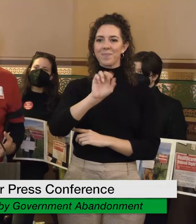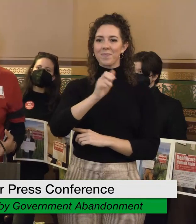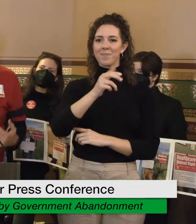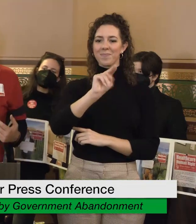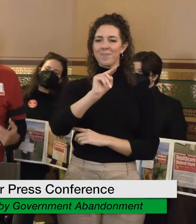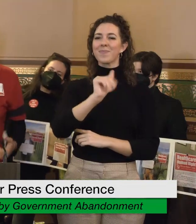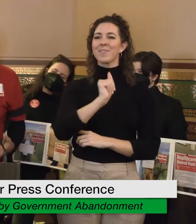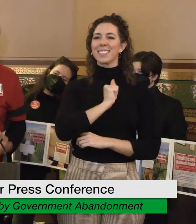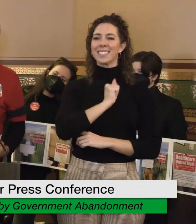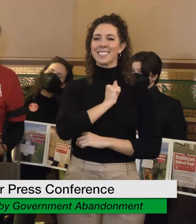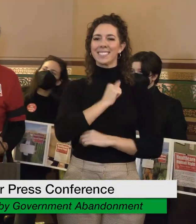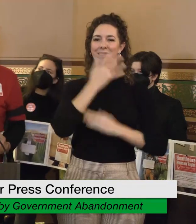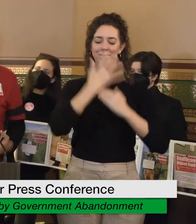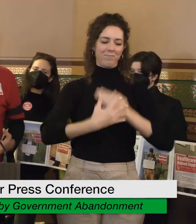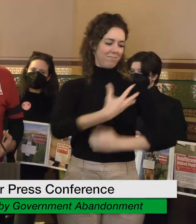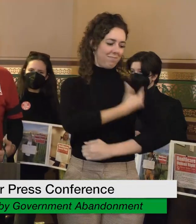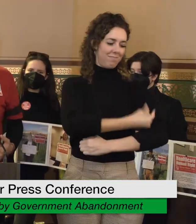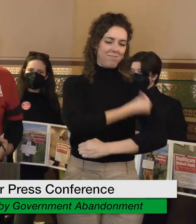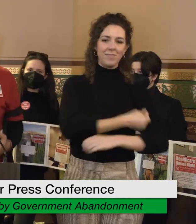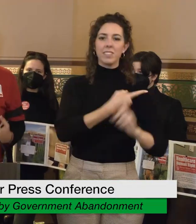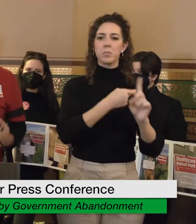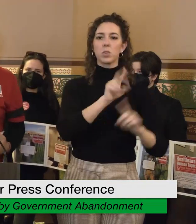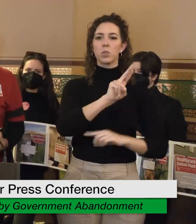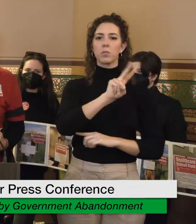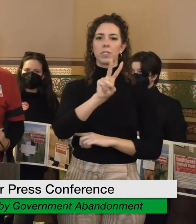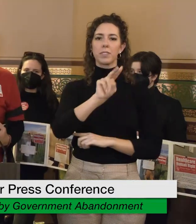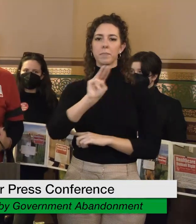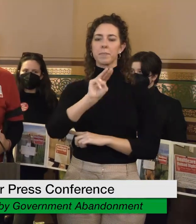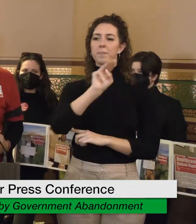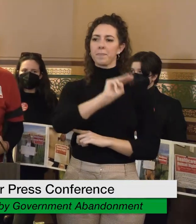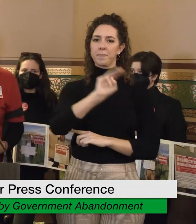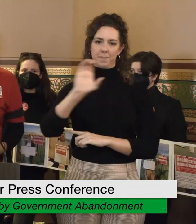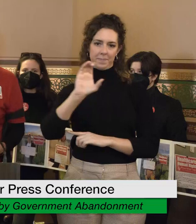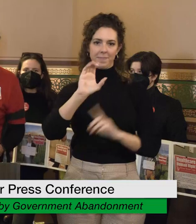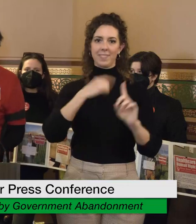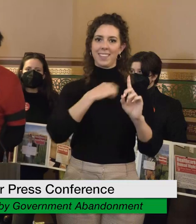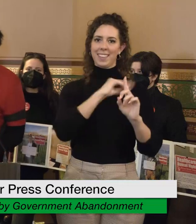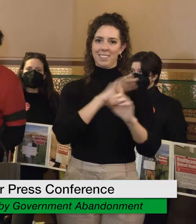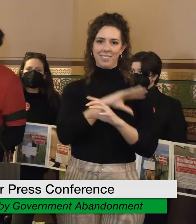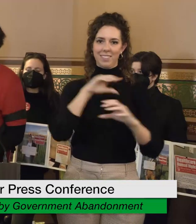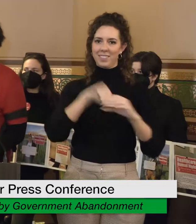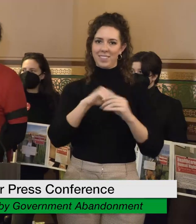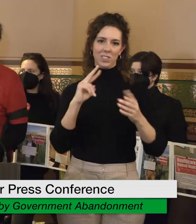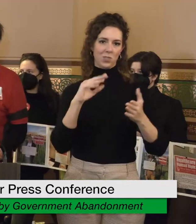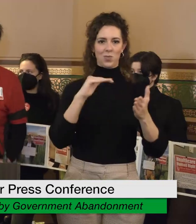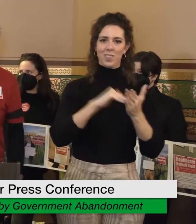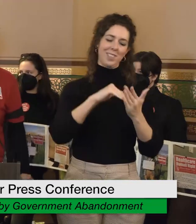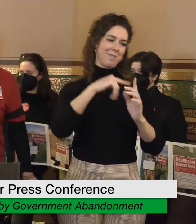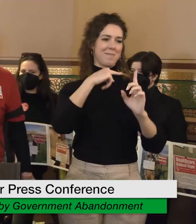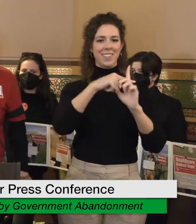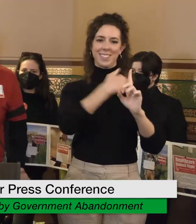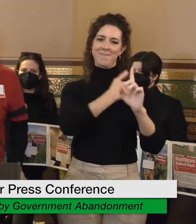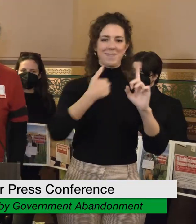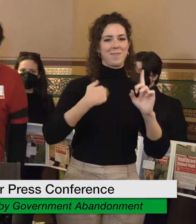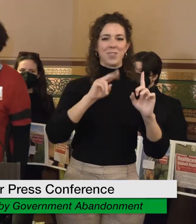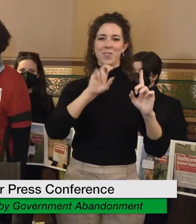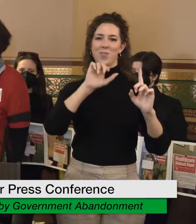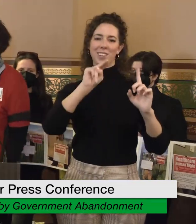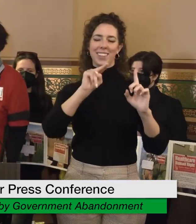UVMMC. And president of our newly formed 2,000 plus member union, Support Staff United.